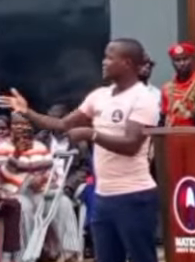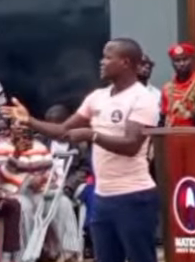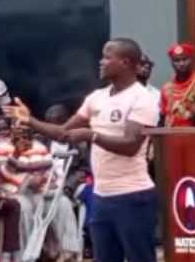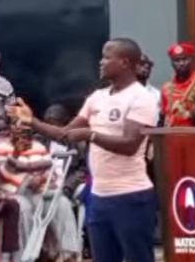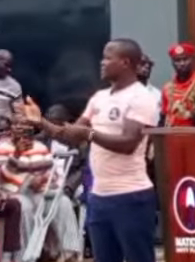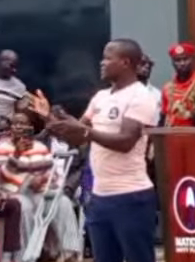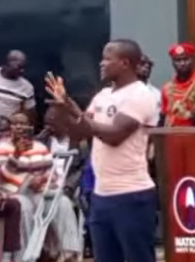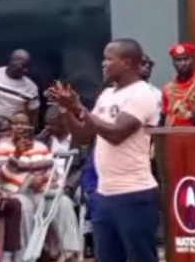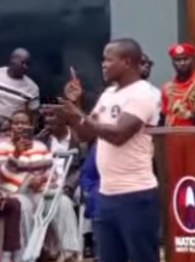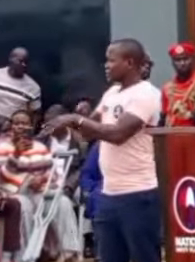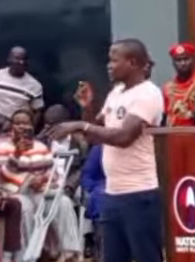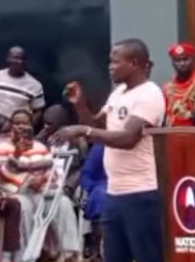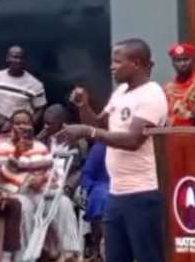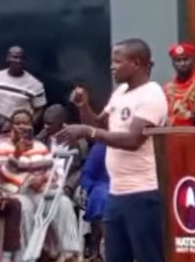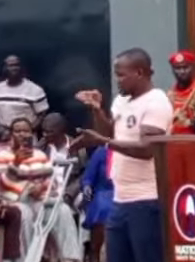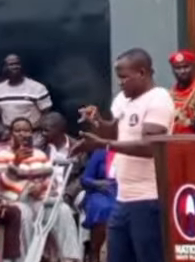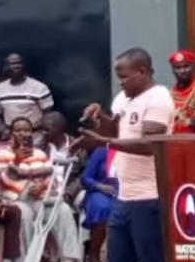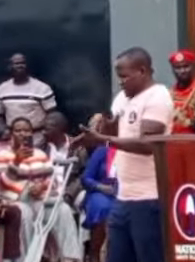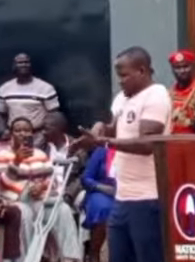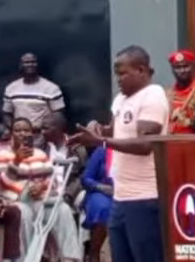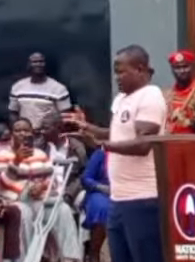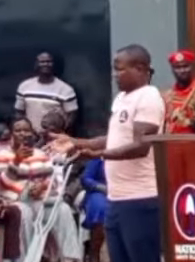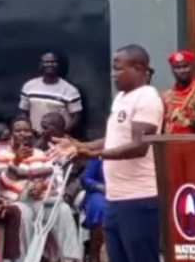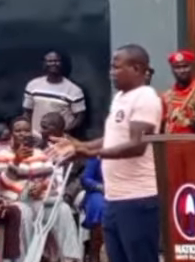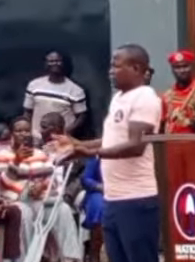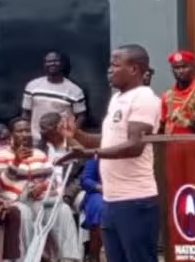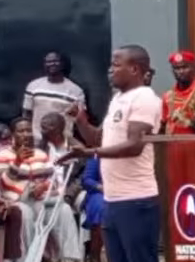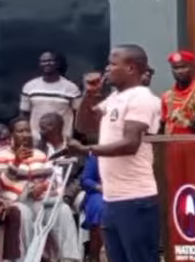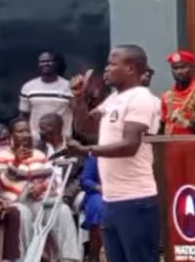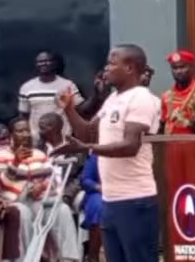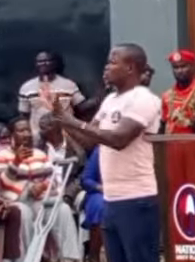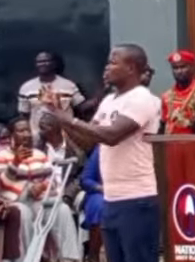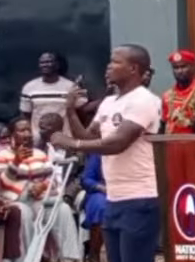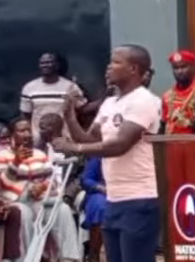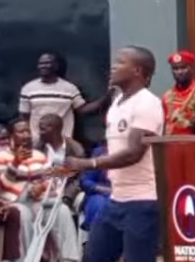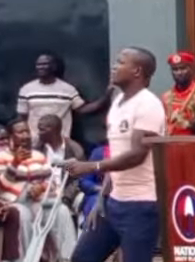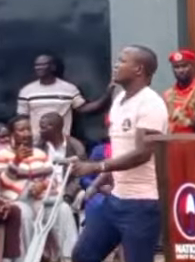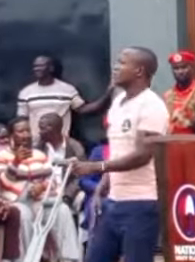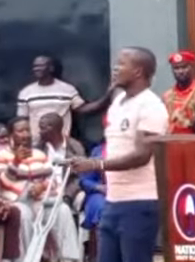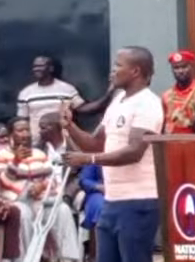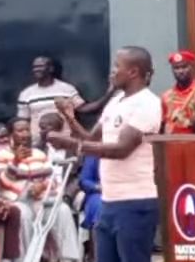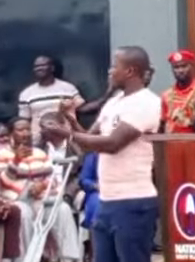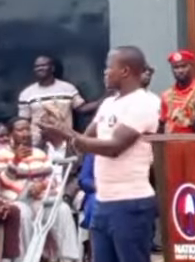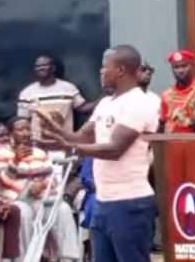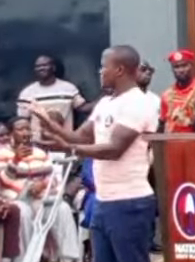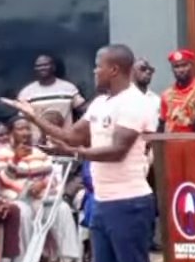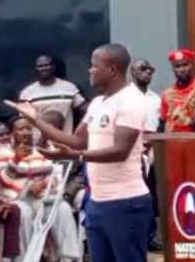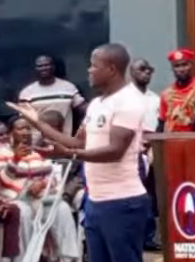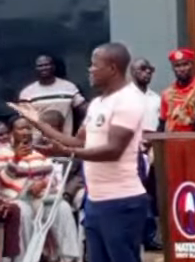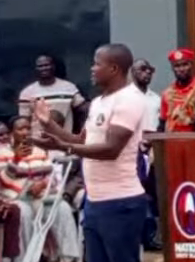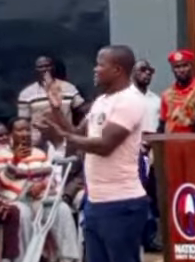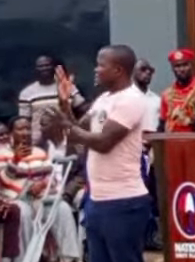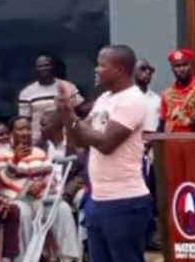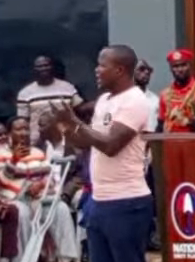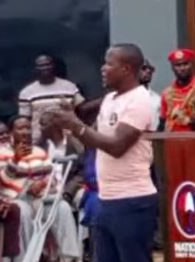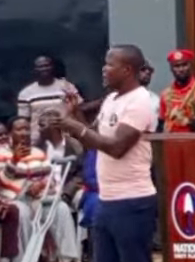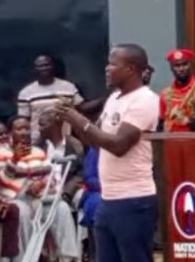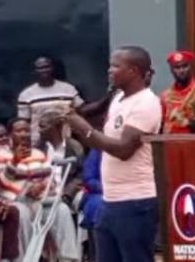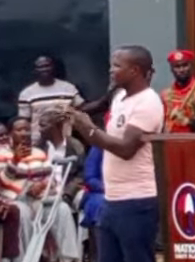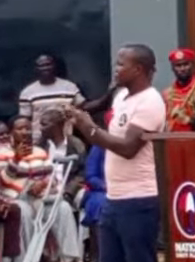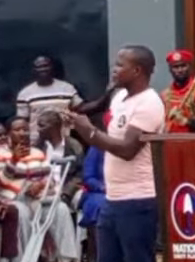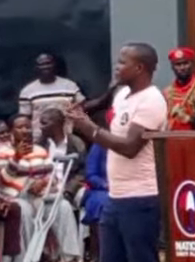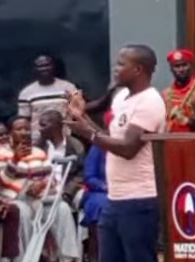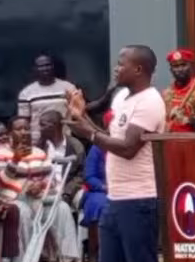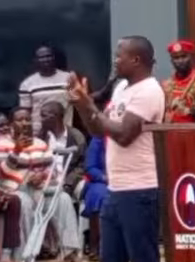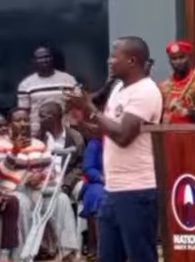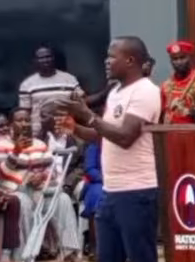Oyinza okuba oli wano ng'oyimidde ku magulu abiri, enkyaga tuyimidde ku magulu abiri. Bangi ku ffe tulemaziddwa, abamu